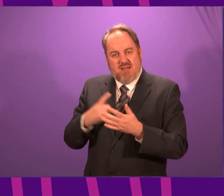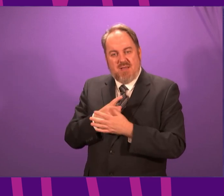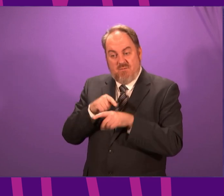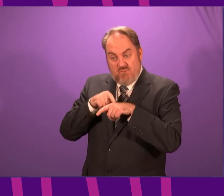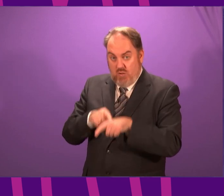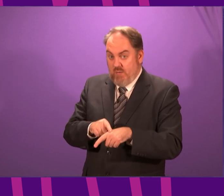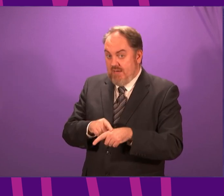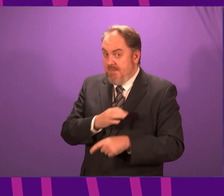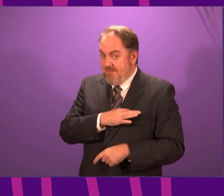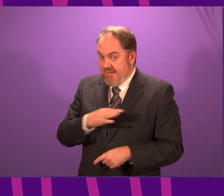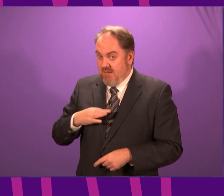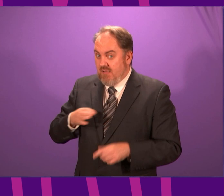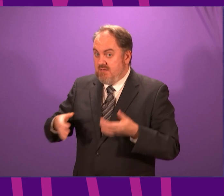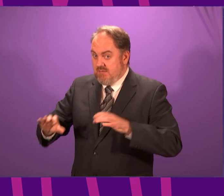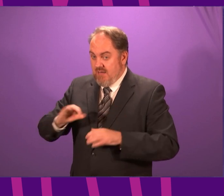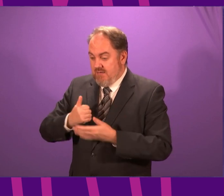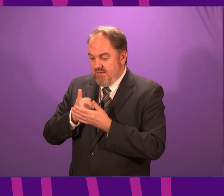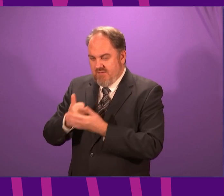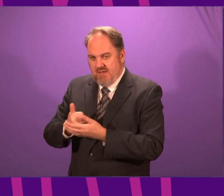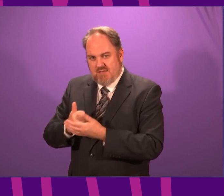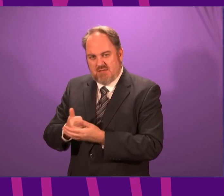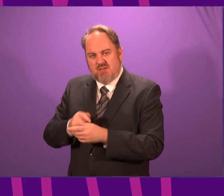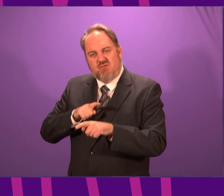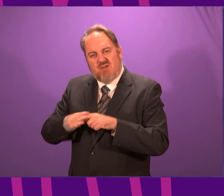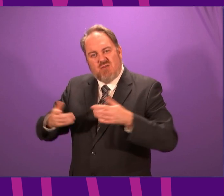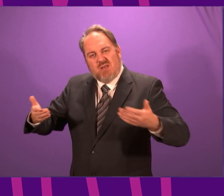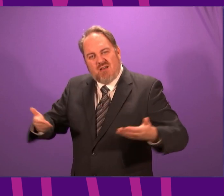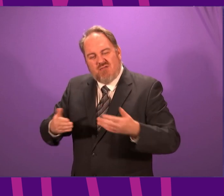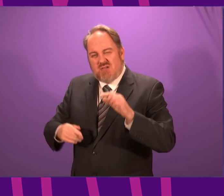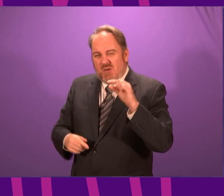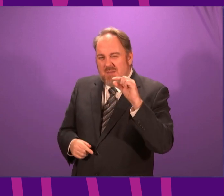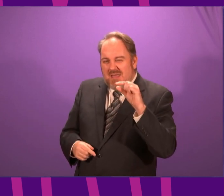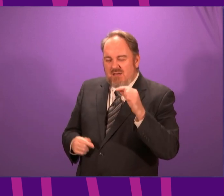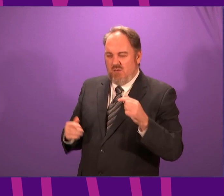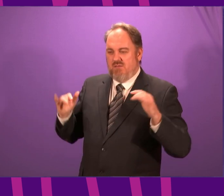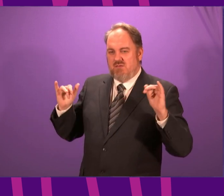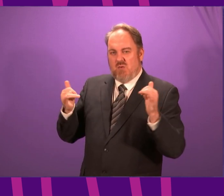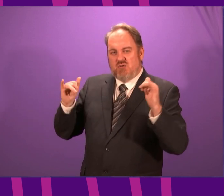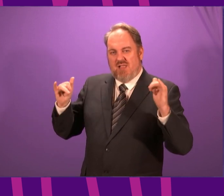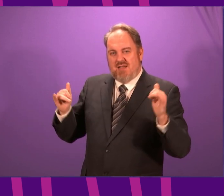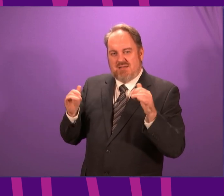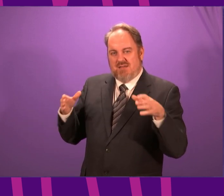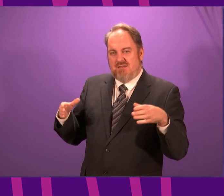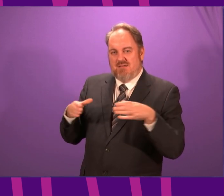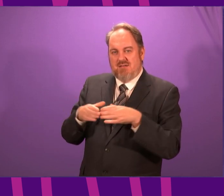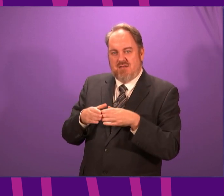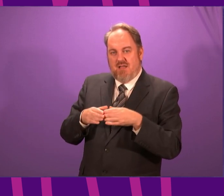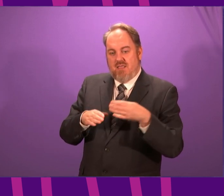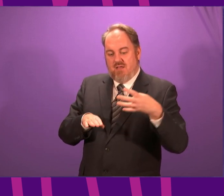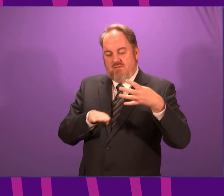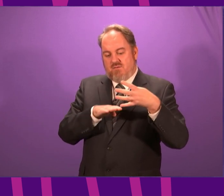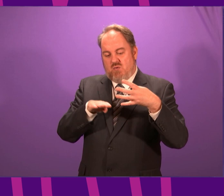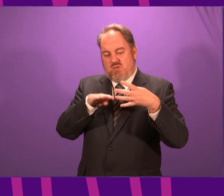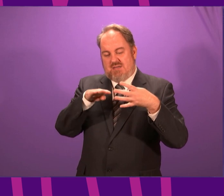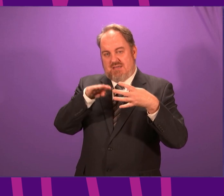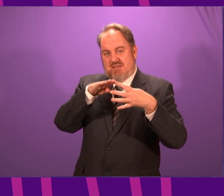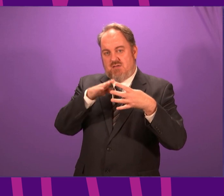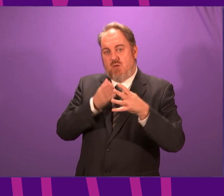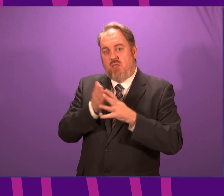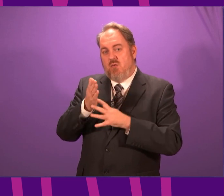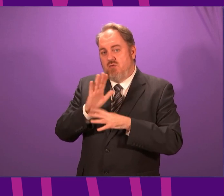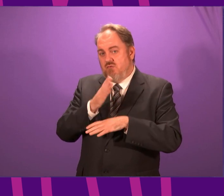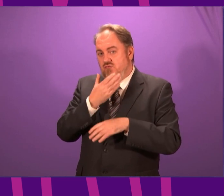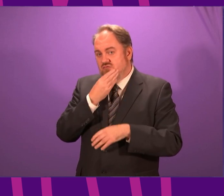scientific advisers, for allowing a limited degree of in-home socialising across at least the first four tiers over Christmas Day and Boxing